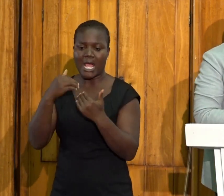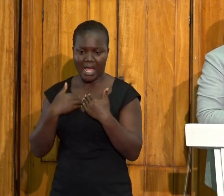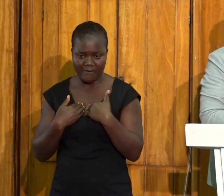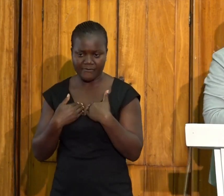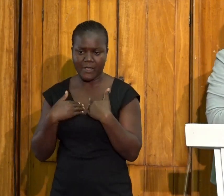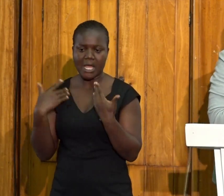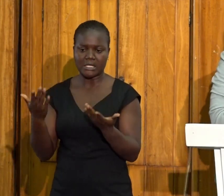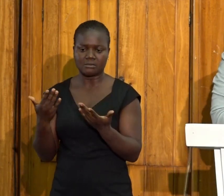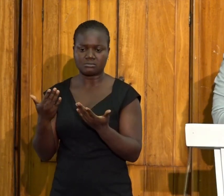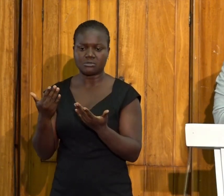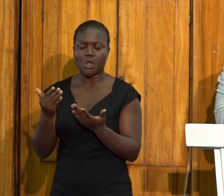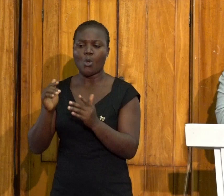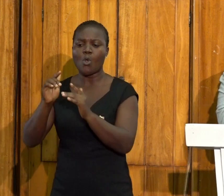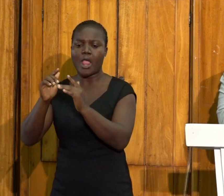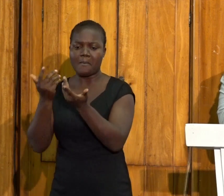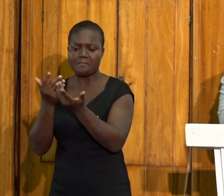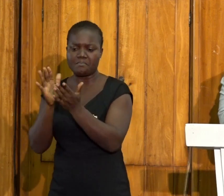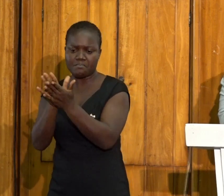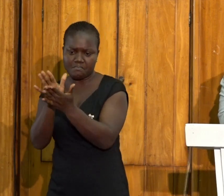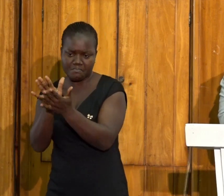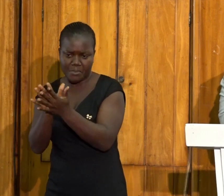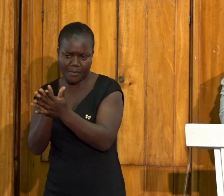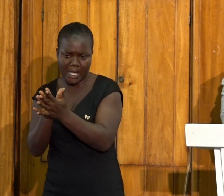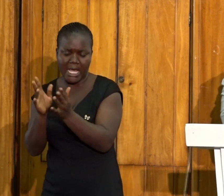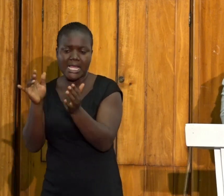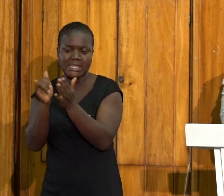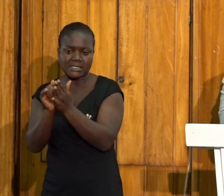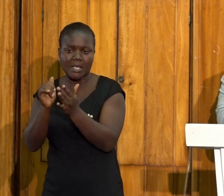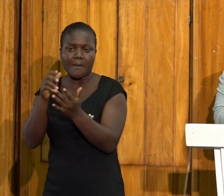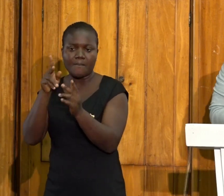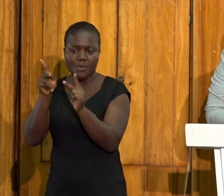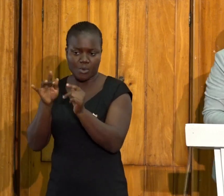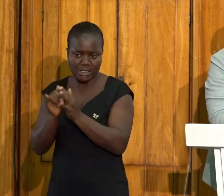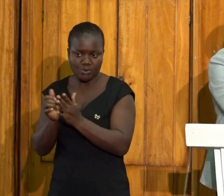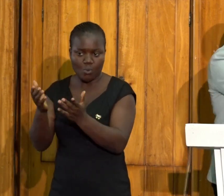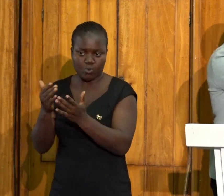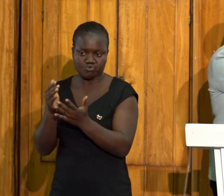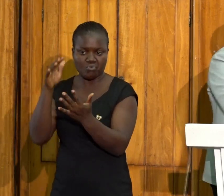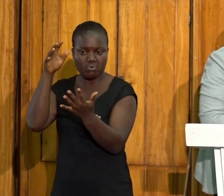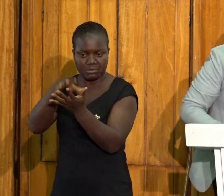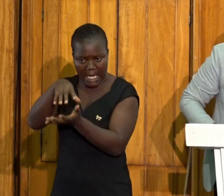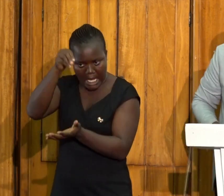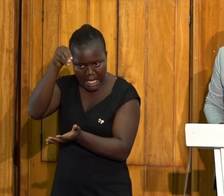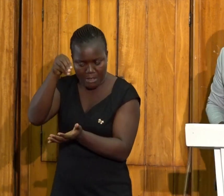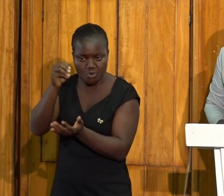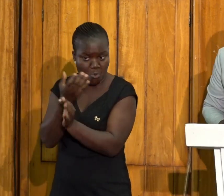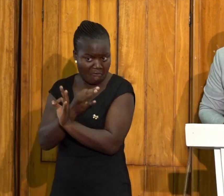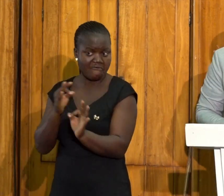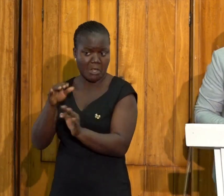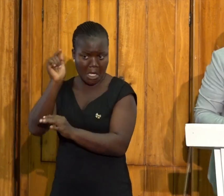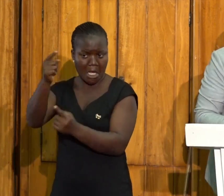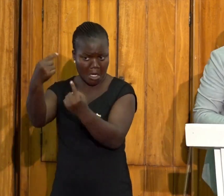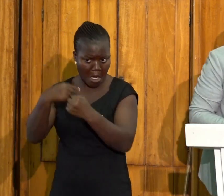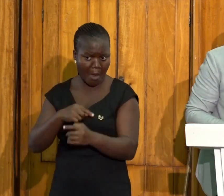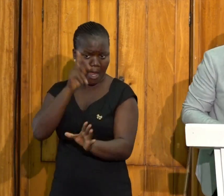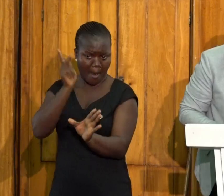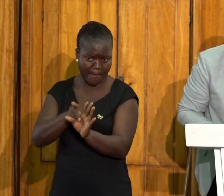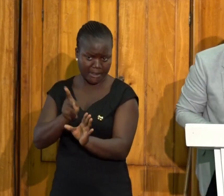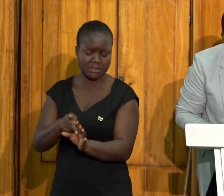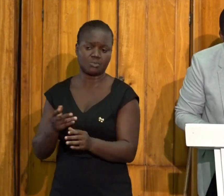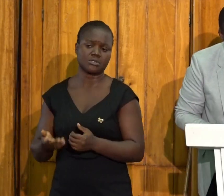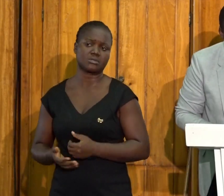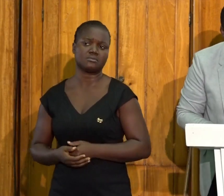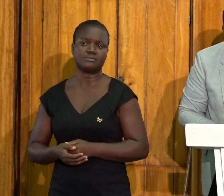this published. Those that are interested in looking into this study, you are free to look at it in further details. Next